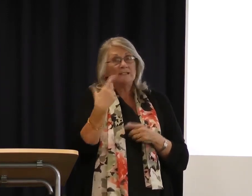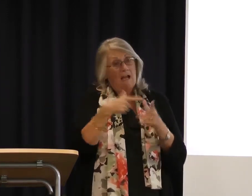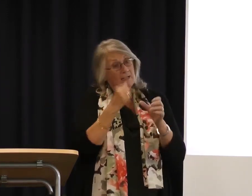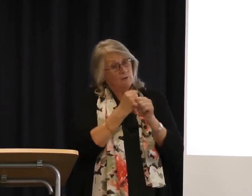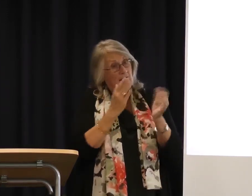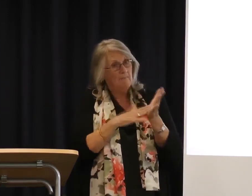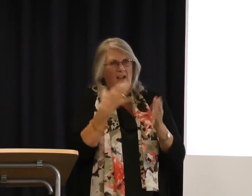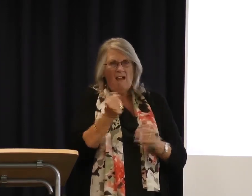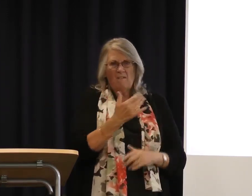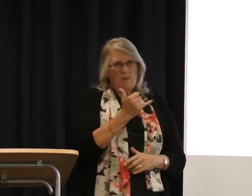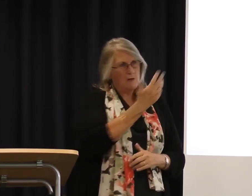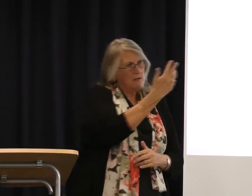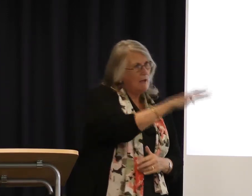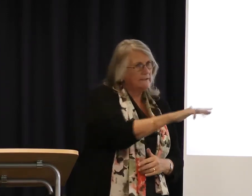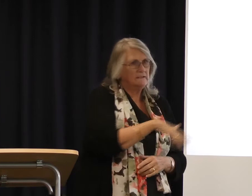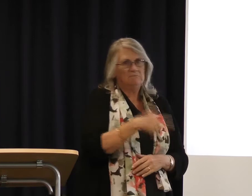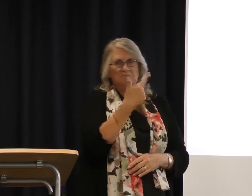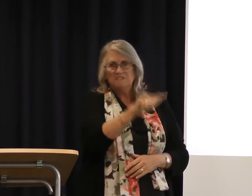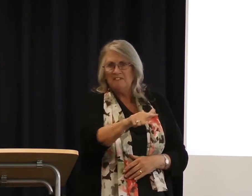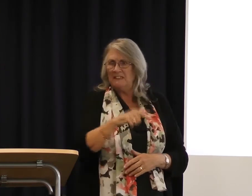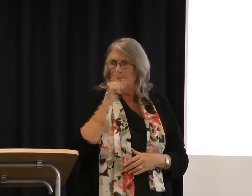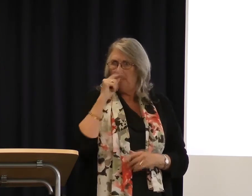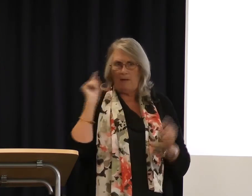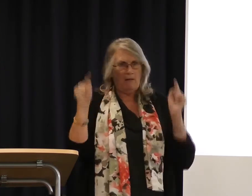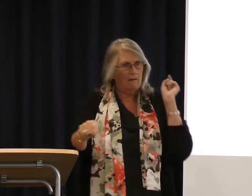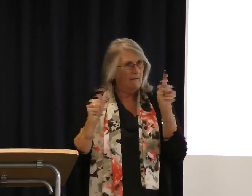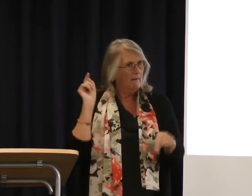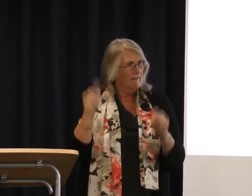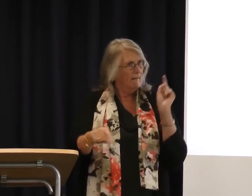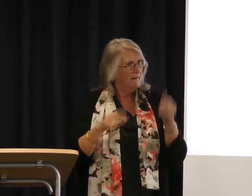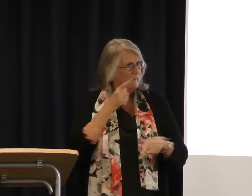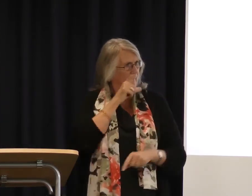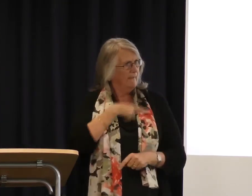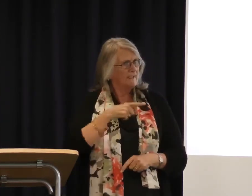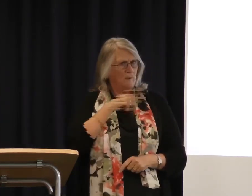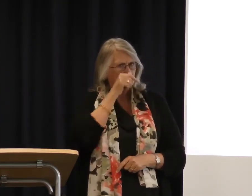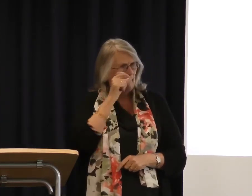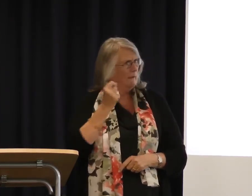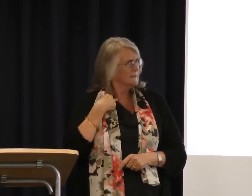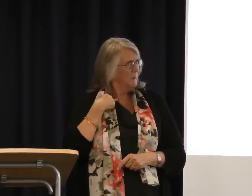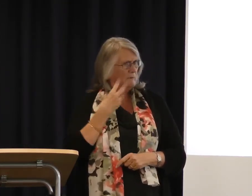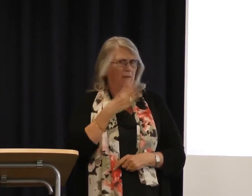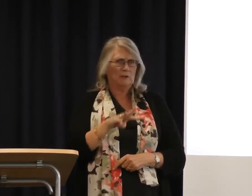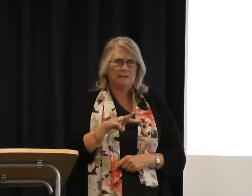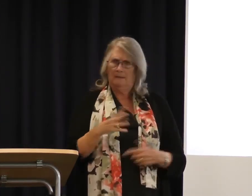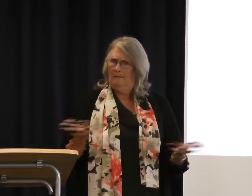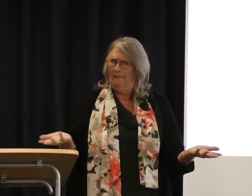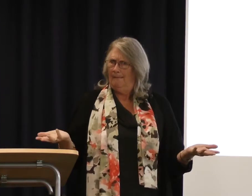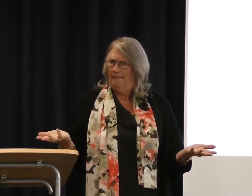and separate the functions out. Now at the Deaf Committee there would always be around, at the Deaf Committee AGM there would